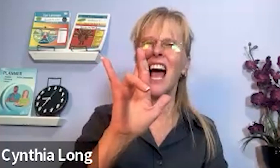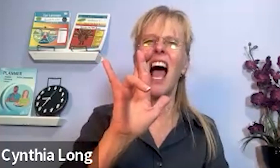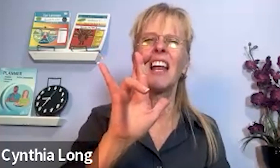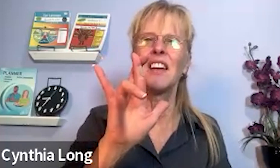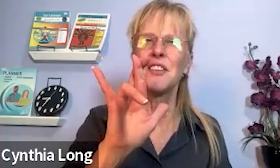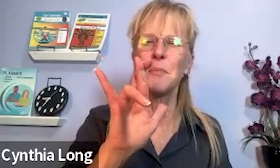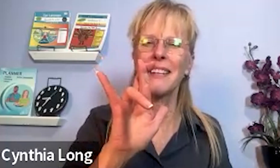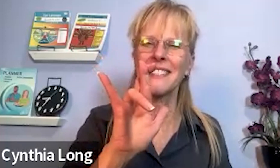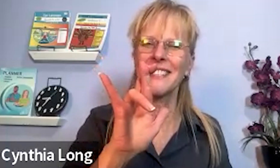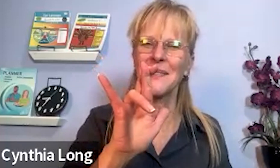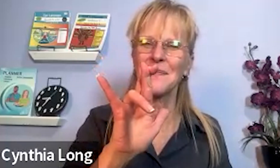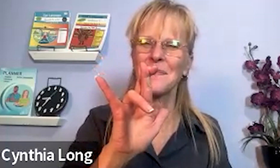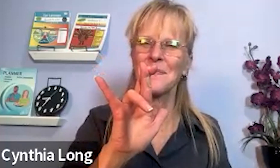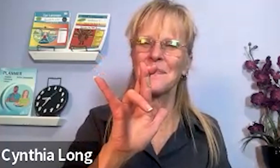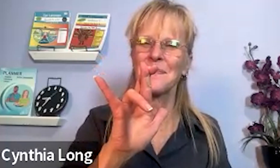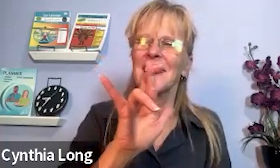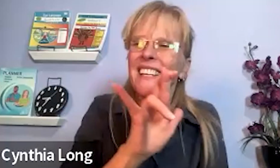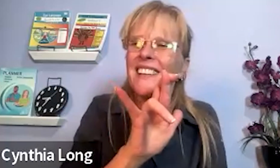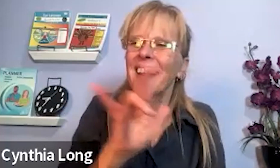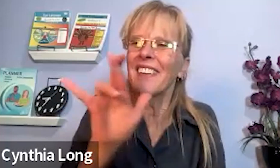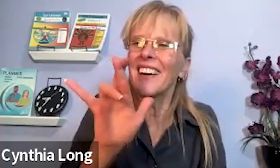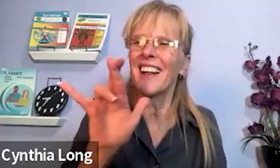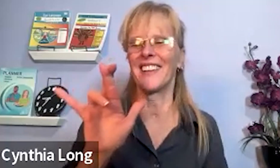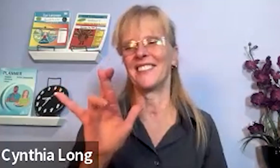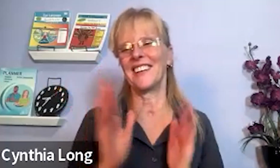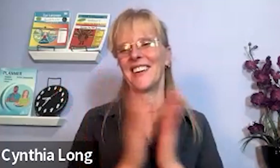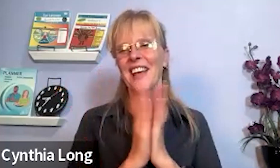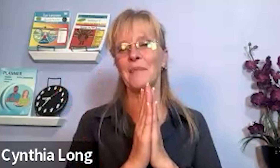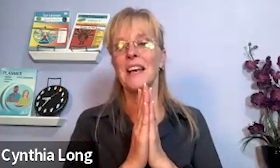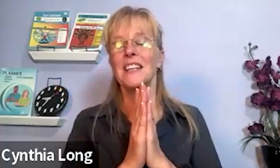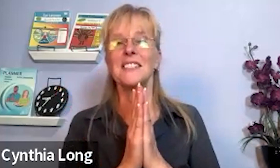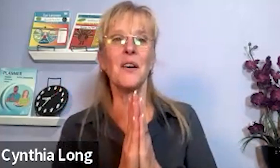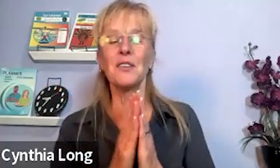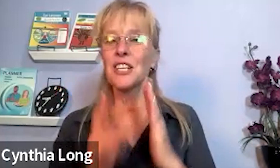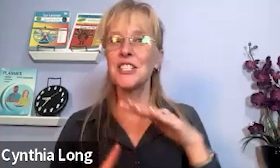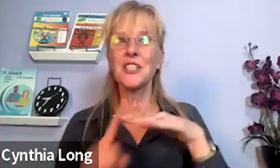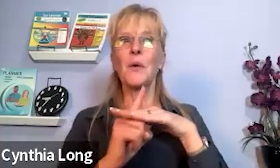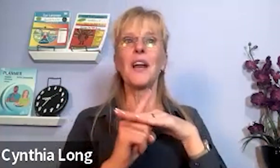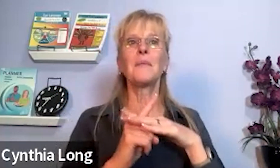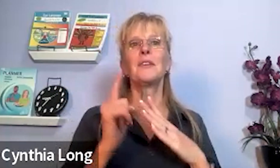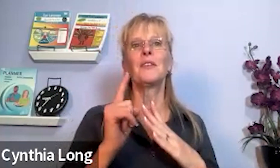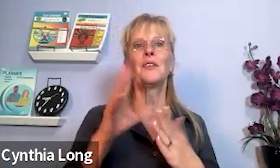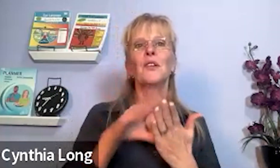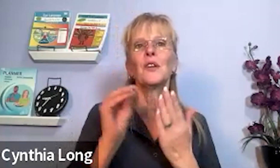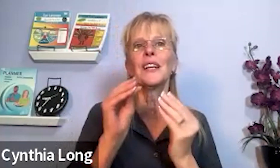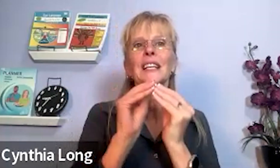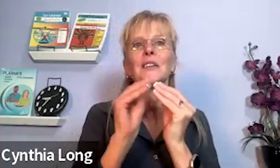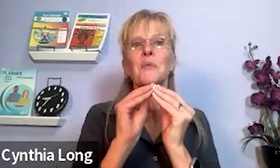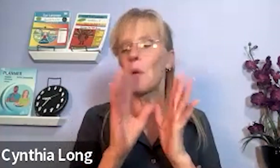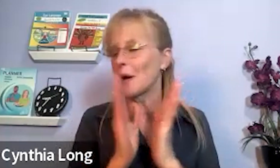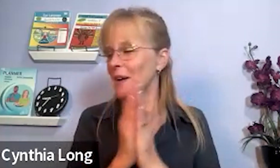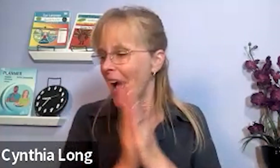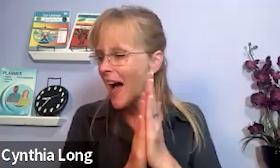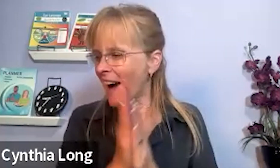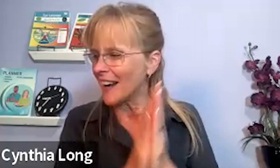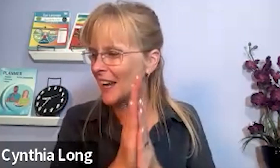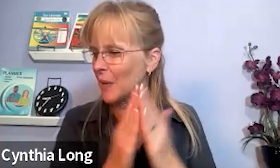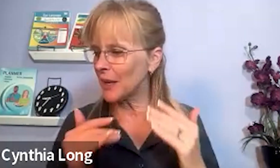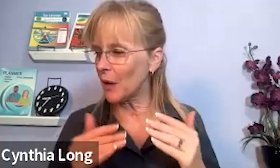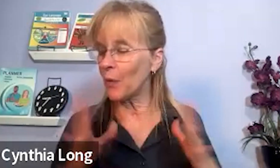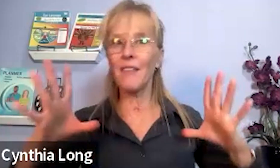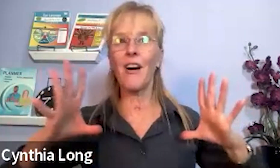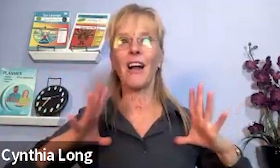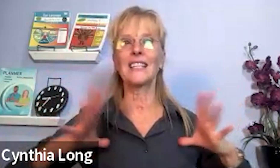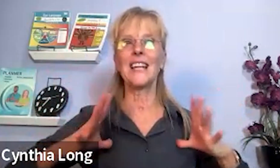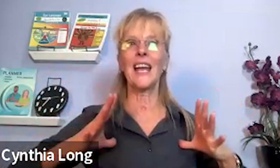this is I love you, bestie. Isn't that great? I love it. Okay, so just showing up, you learn a little more. All right,